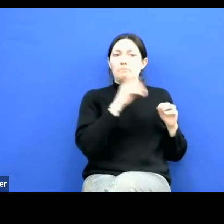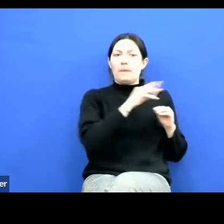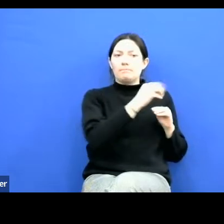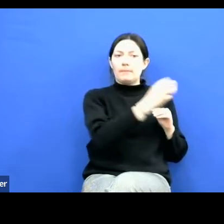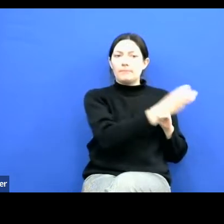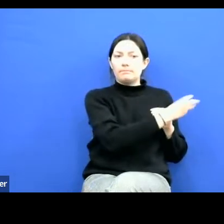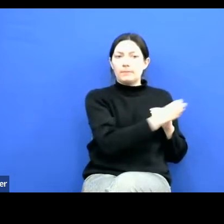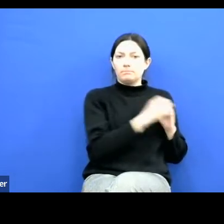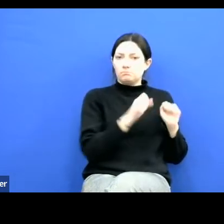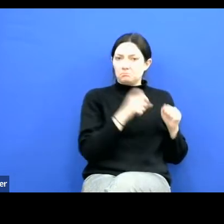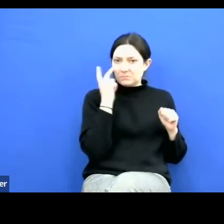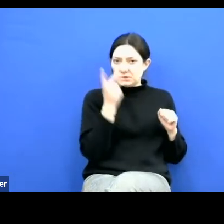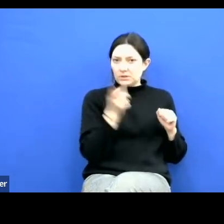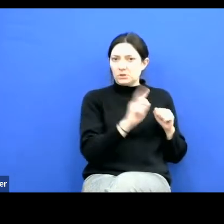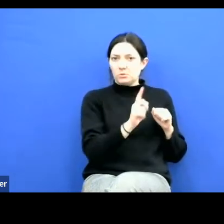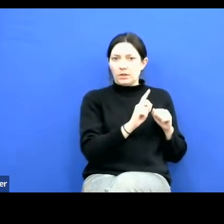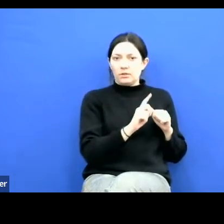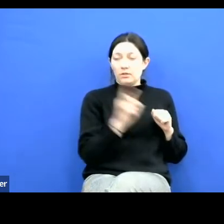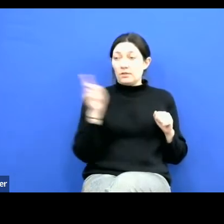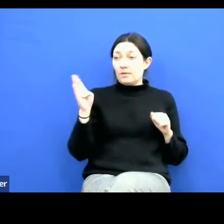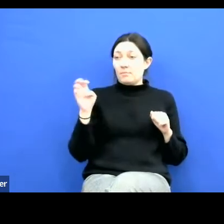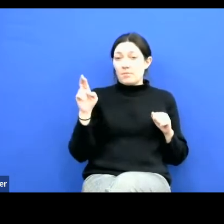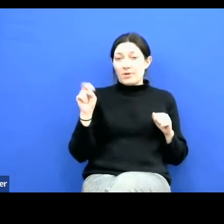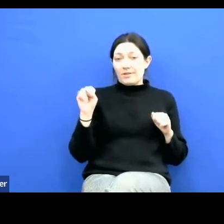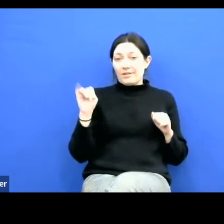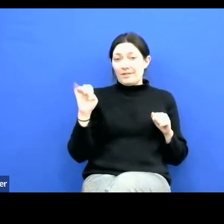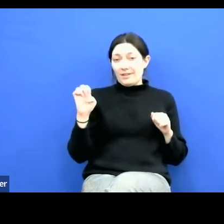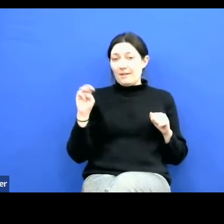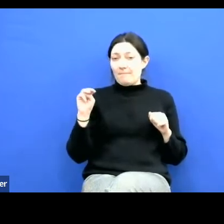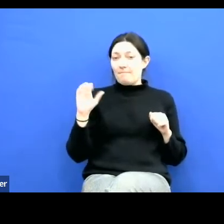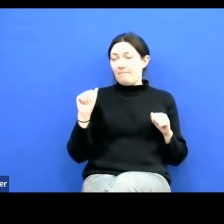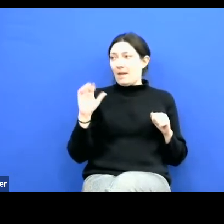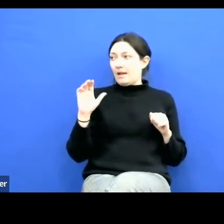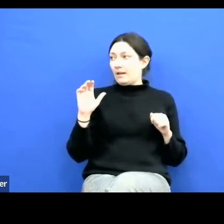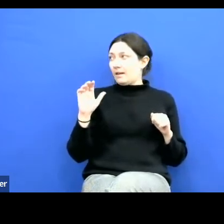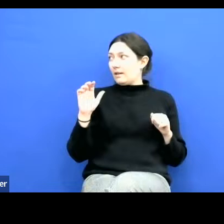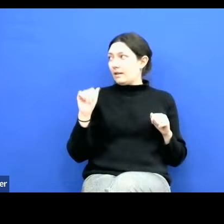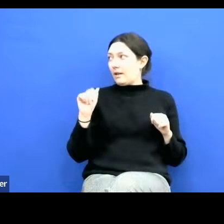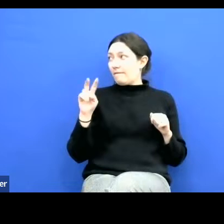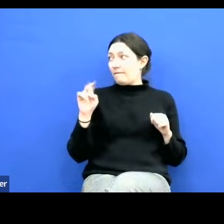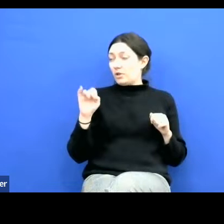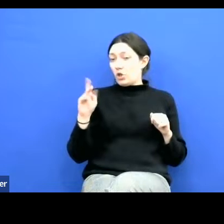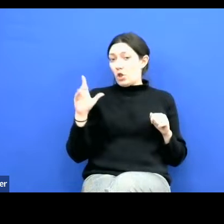Bernie Iacovangelo projects because he likes to put in all the streetlights.